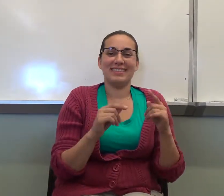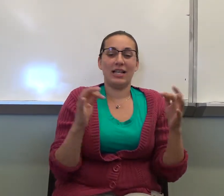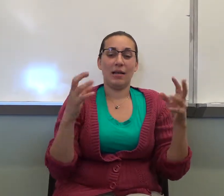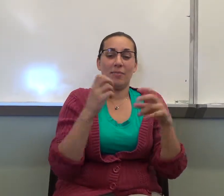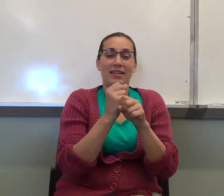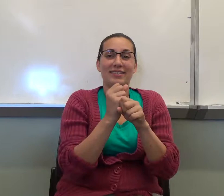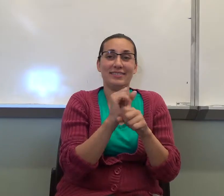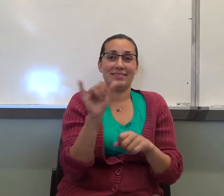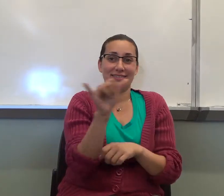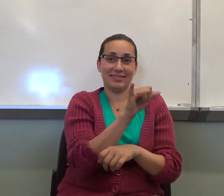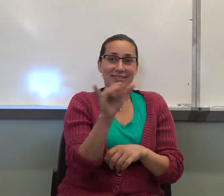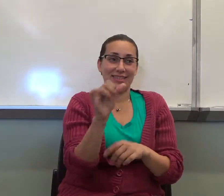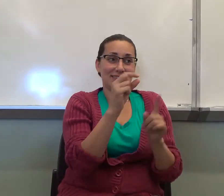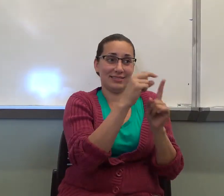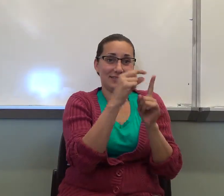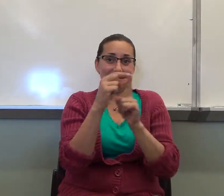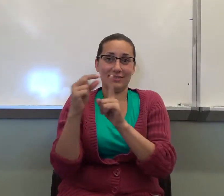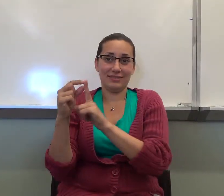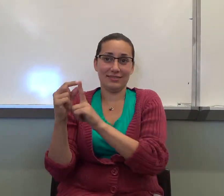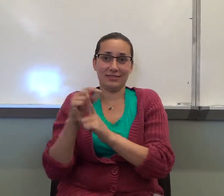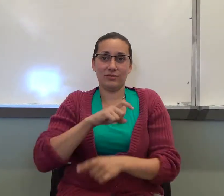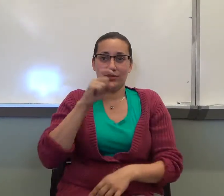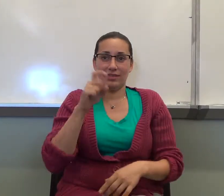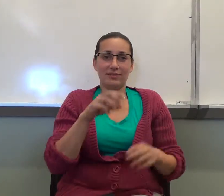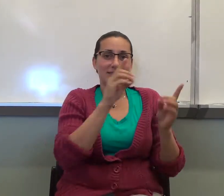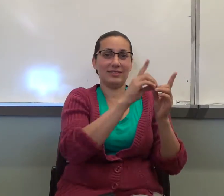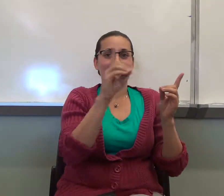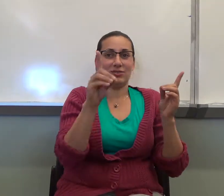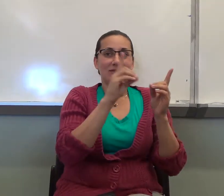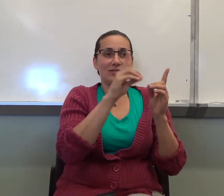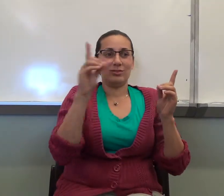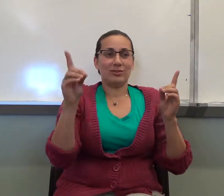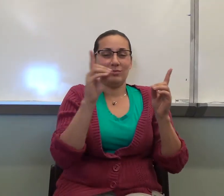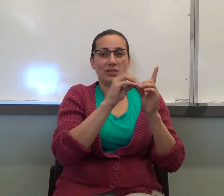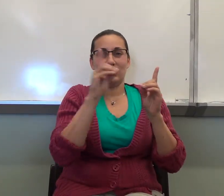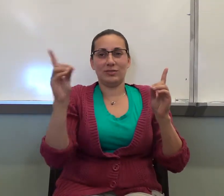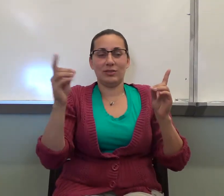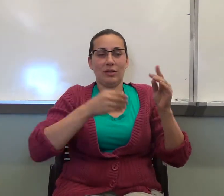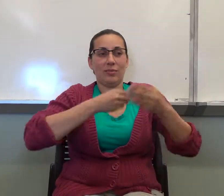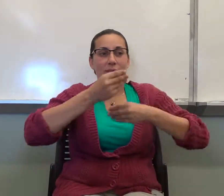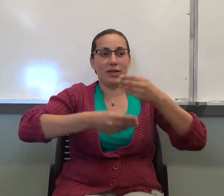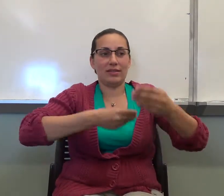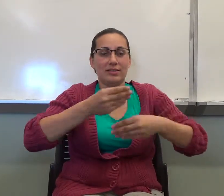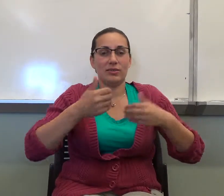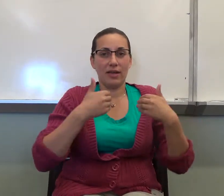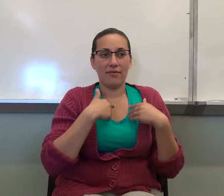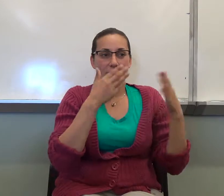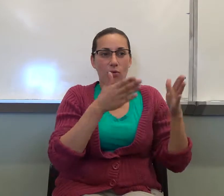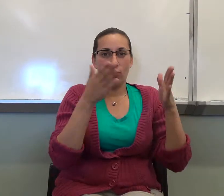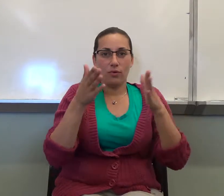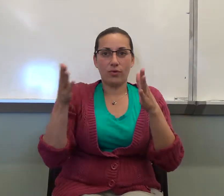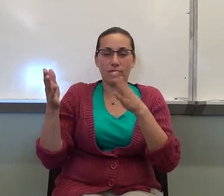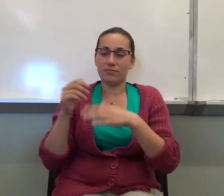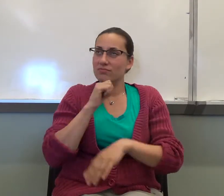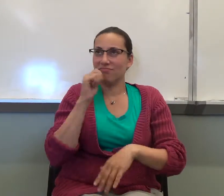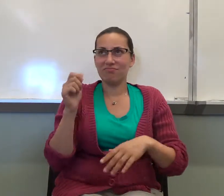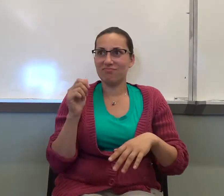have to do the distributive process. There's an order to it, in other words. All right, that's not a big deal. I'm going to do